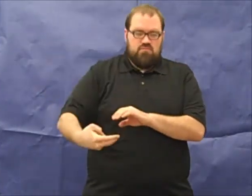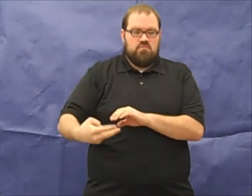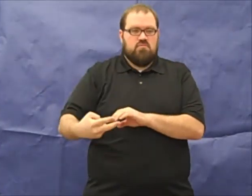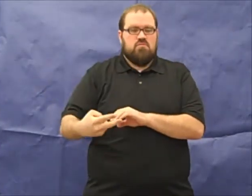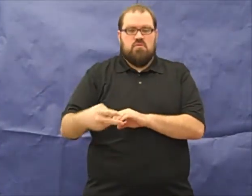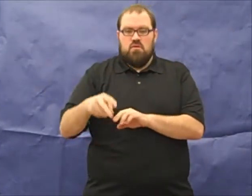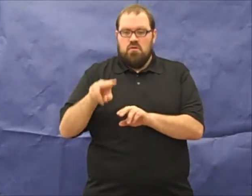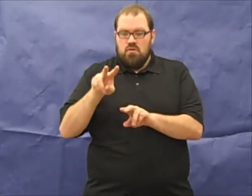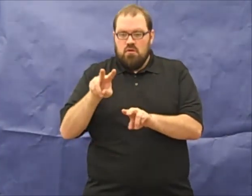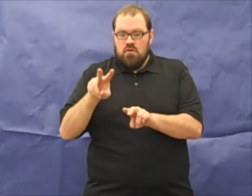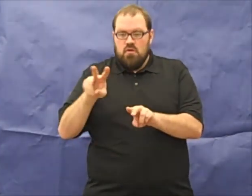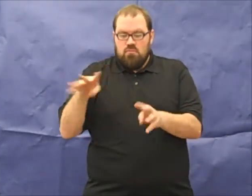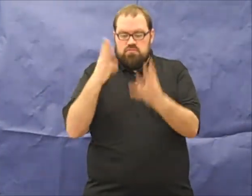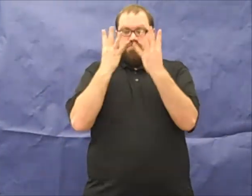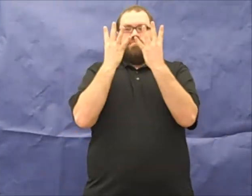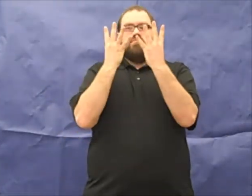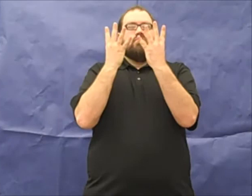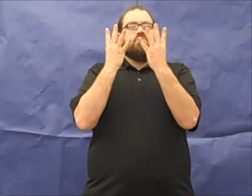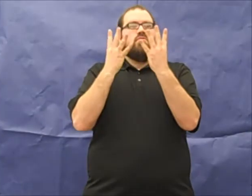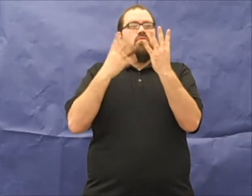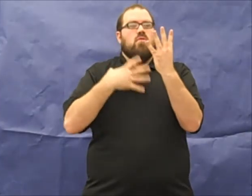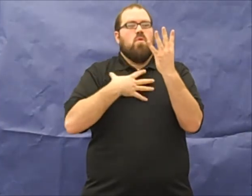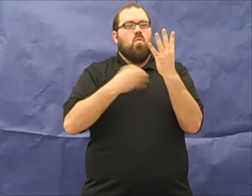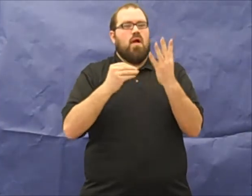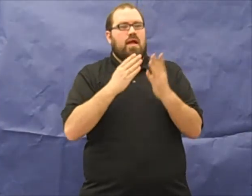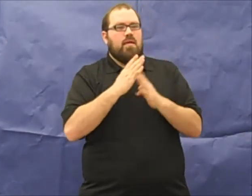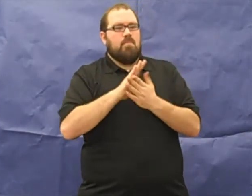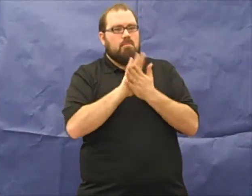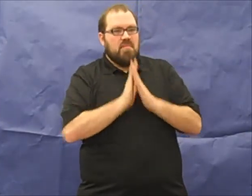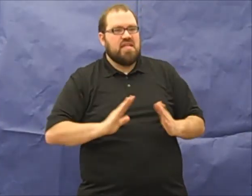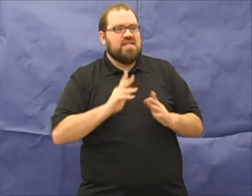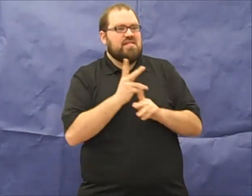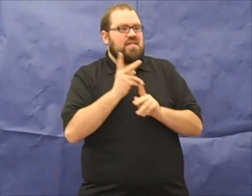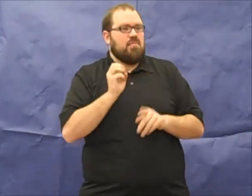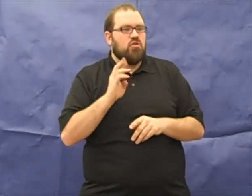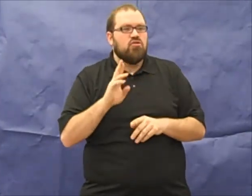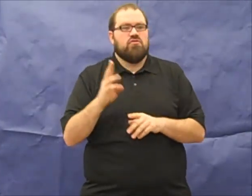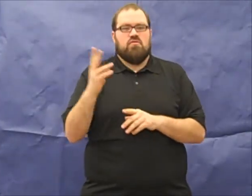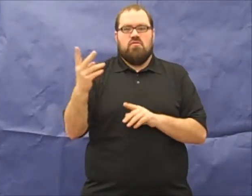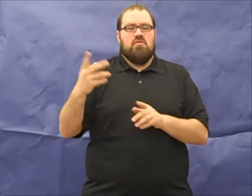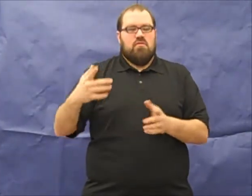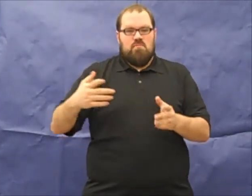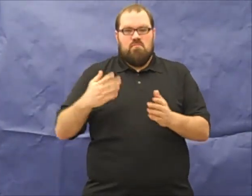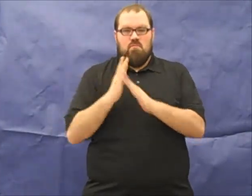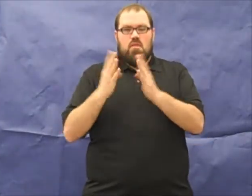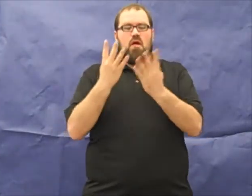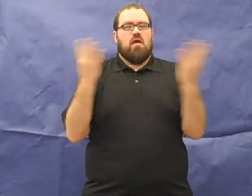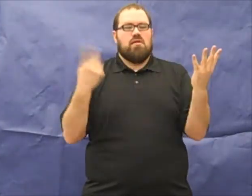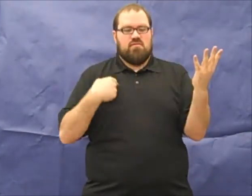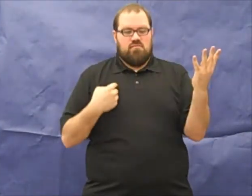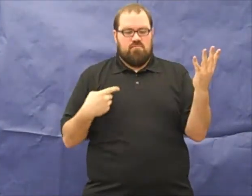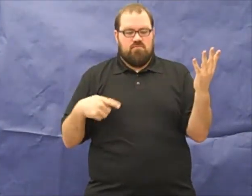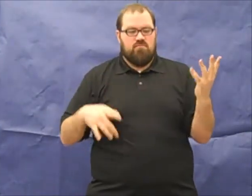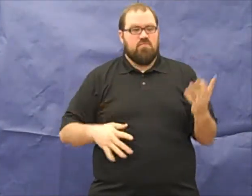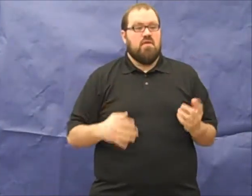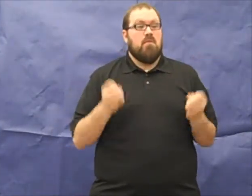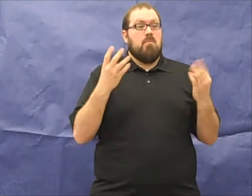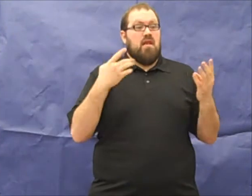uniforms block our view. Several of the soldiers have automatic weapons, held lengthwise as they're pushing us back towards the